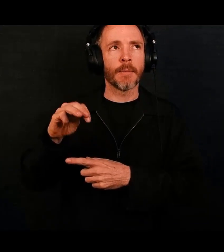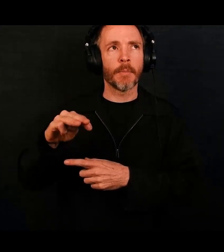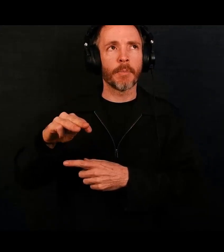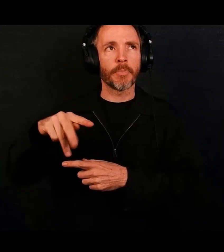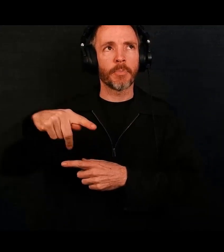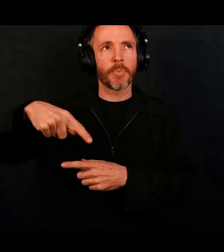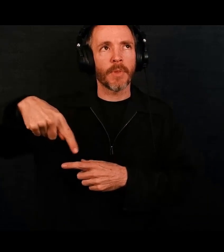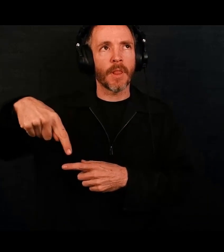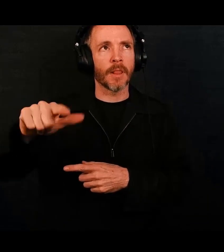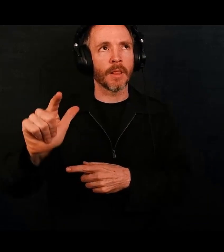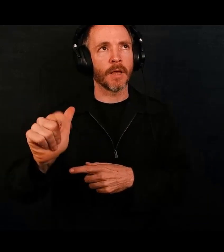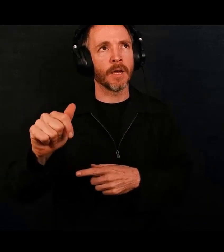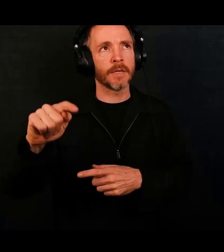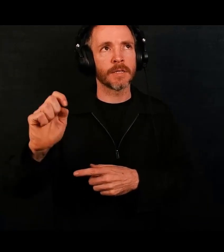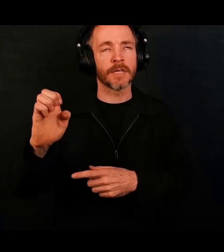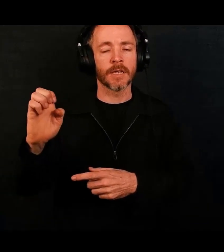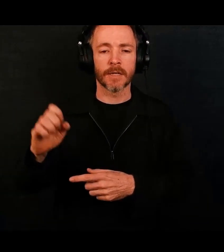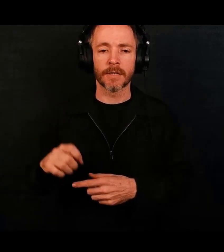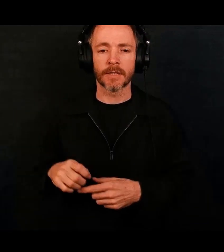template